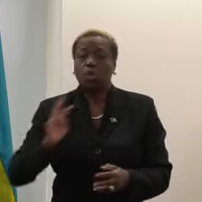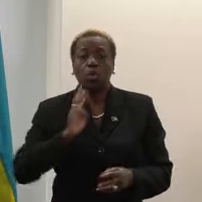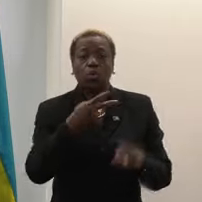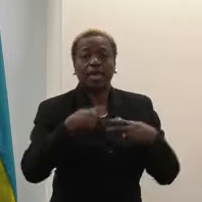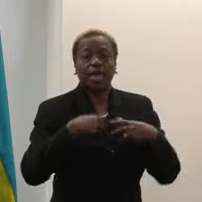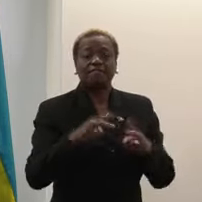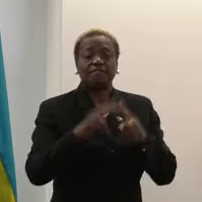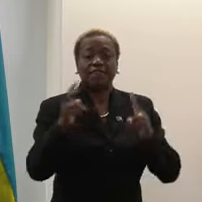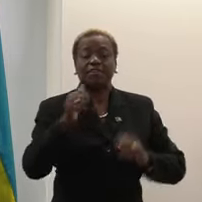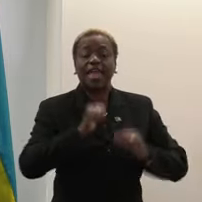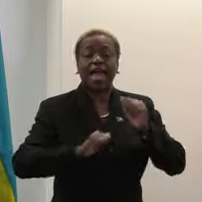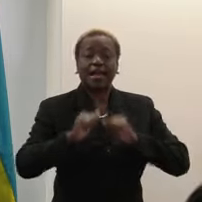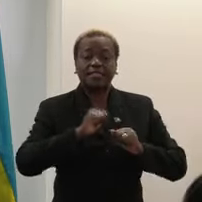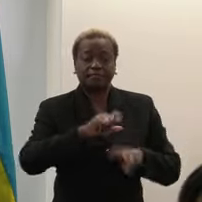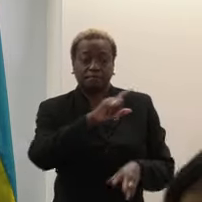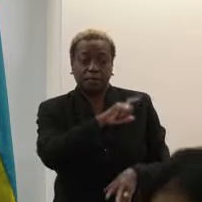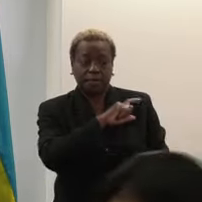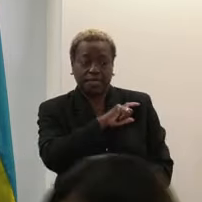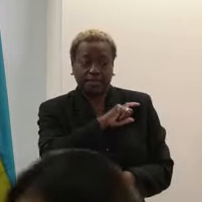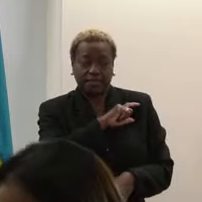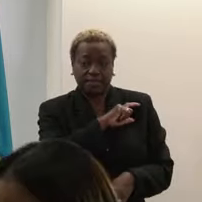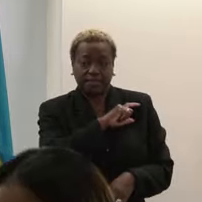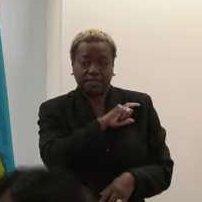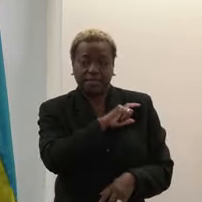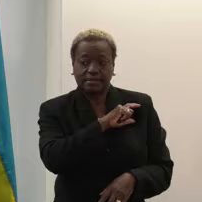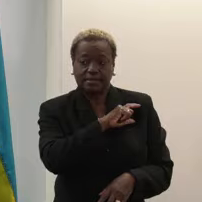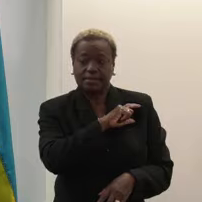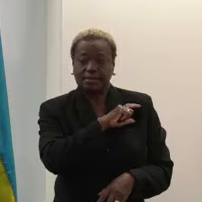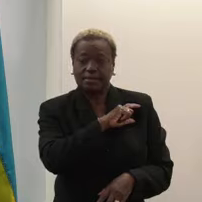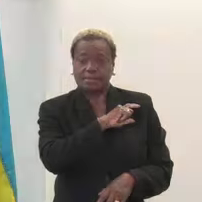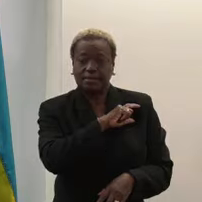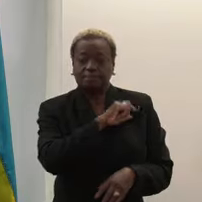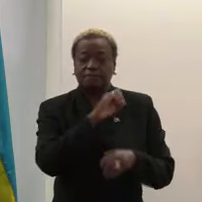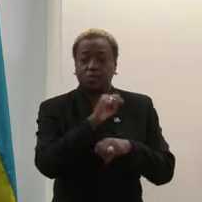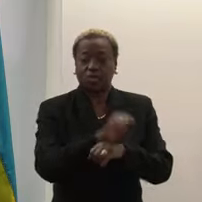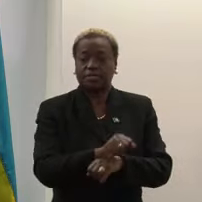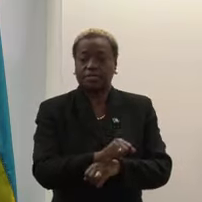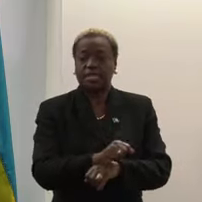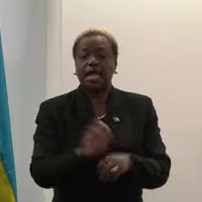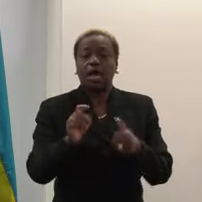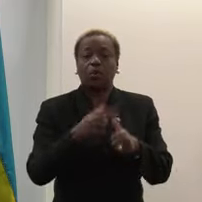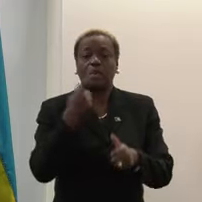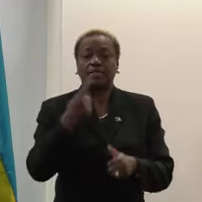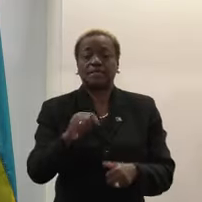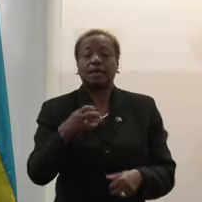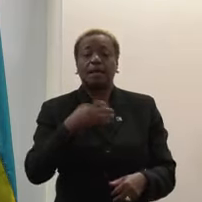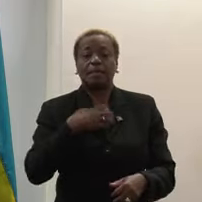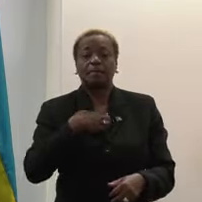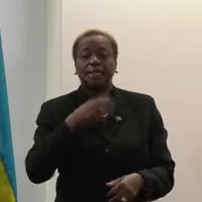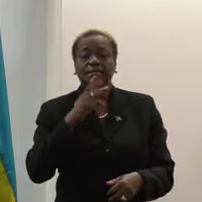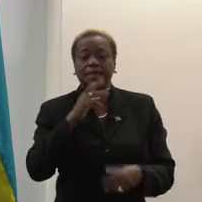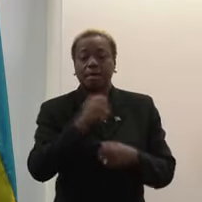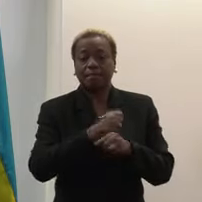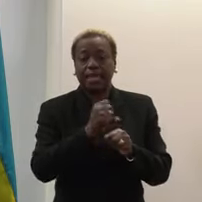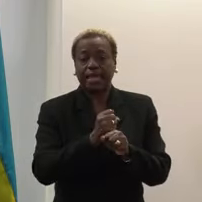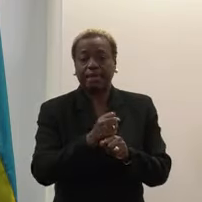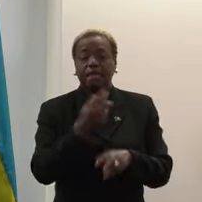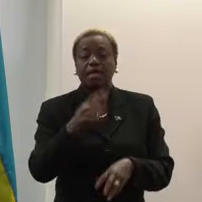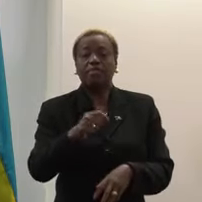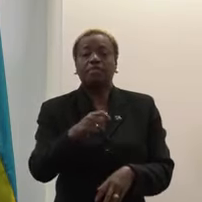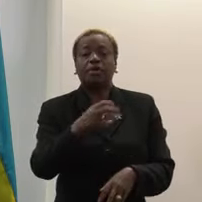active police force, very efficient, reliable. And once those complaints are made, the police force will deal with them with